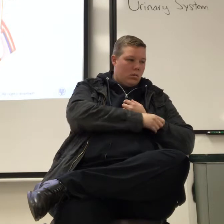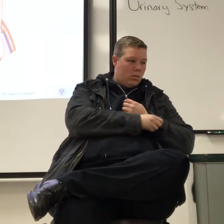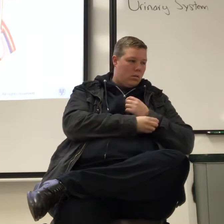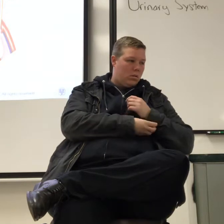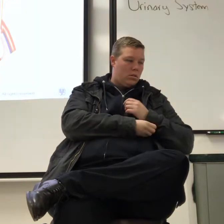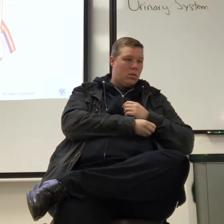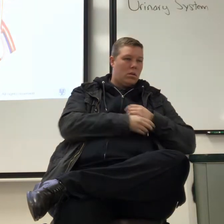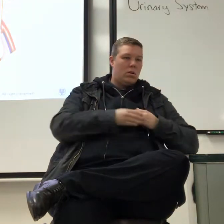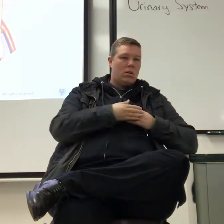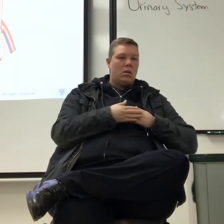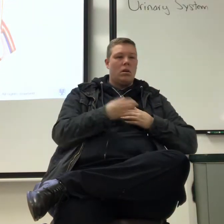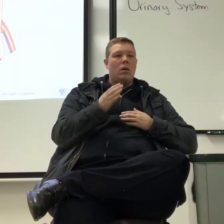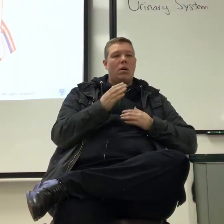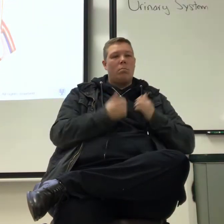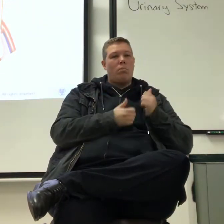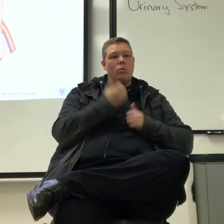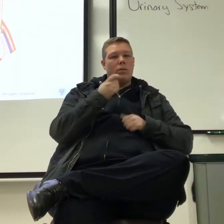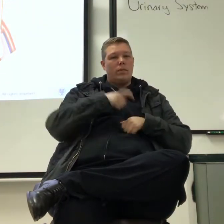So this picture